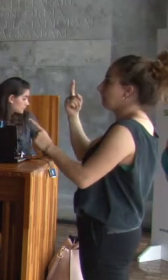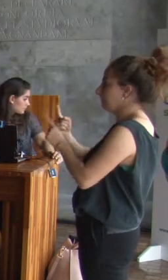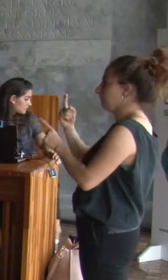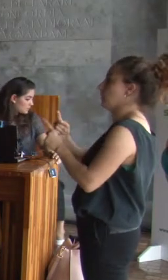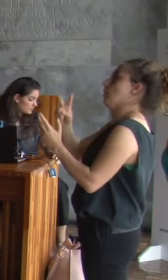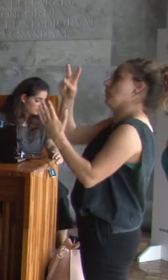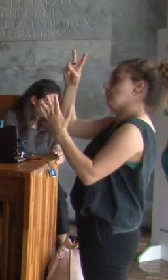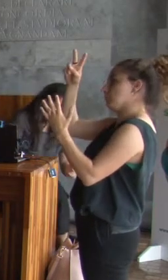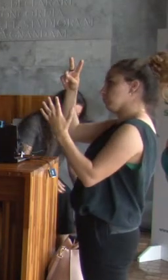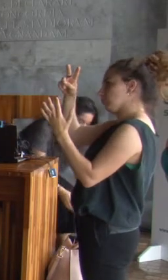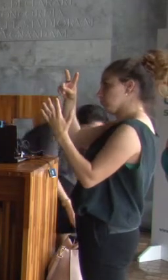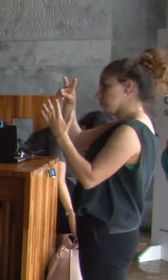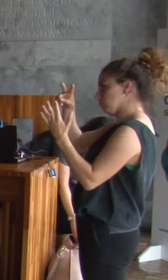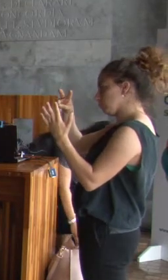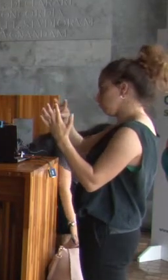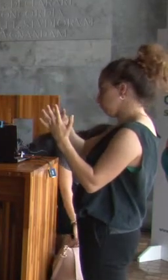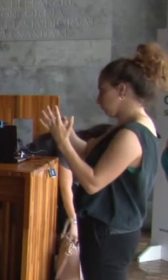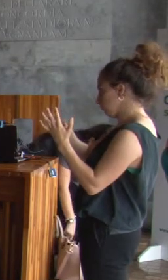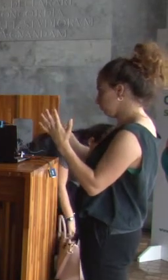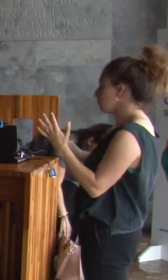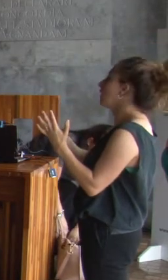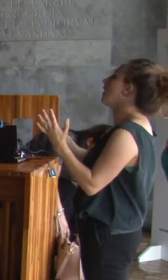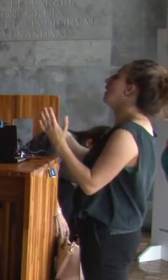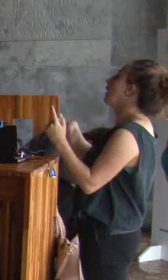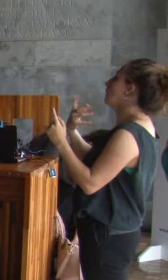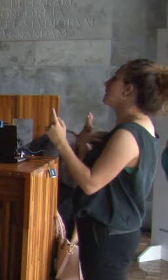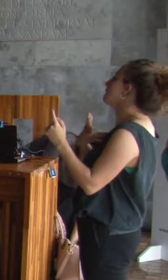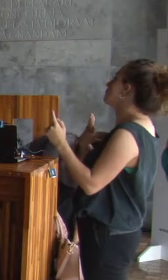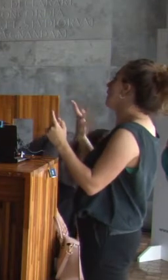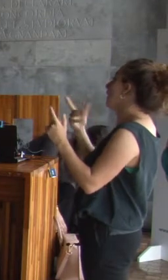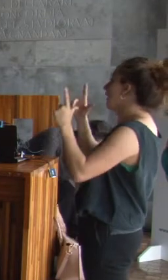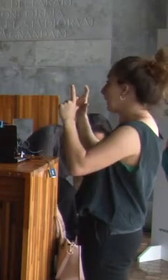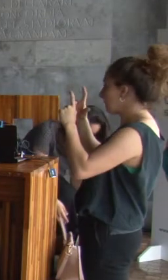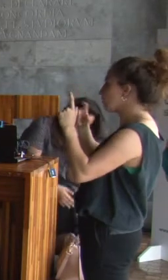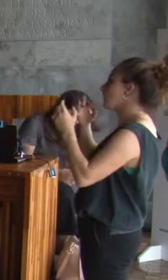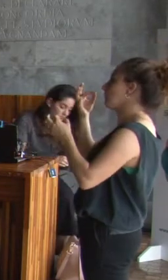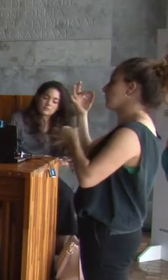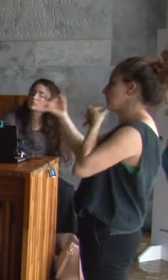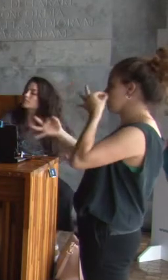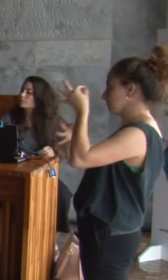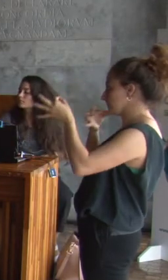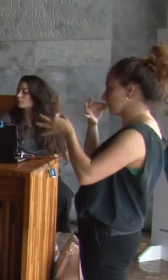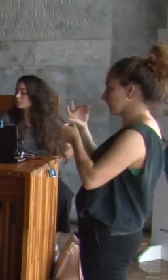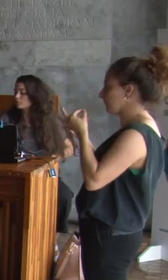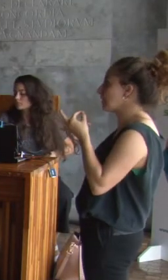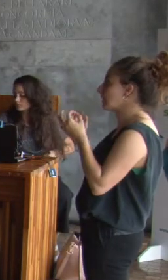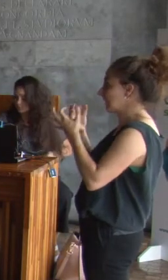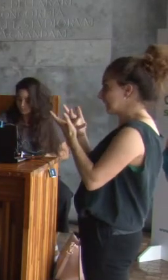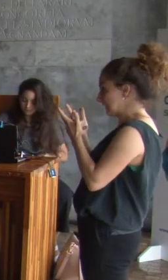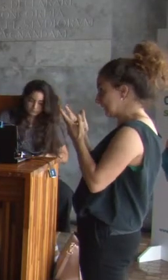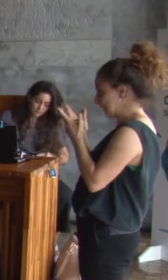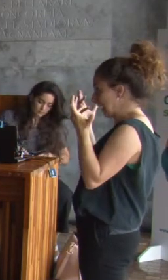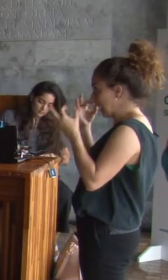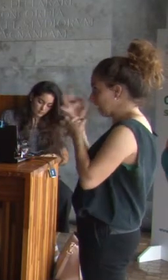of the presentation in full. And then, if you have an image, describe the image and make sure that you explain